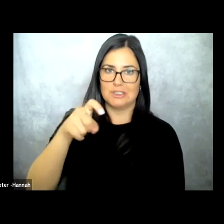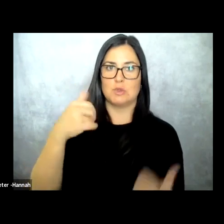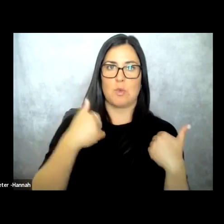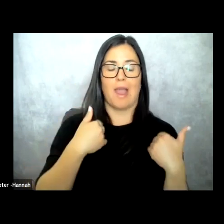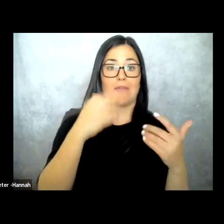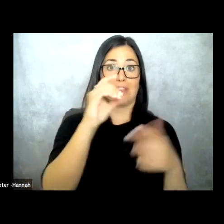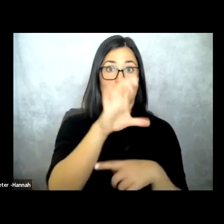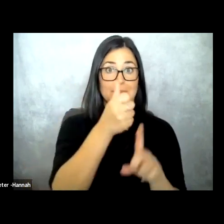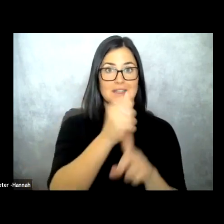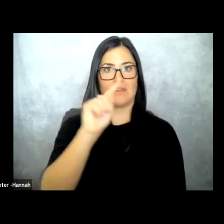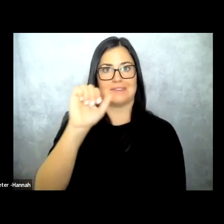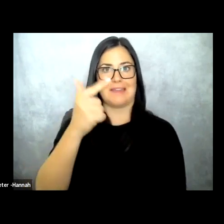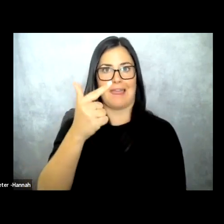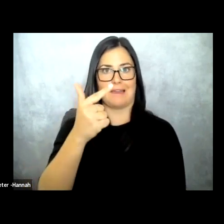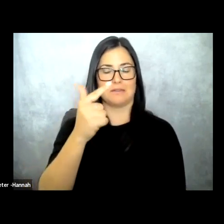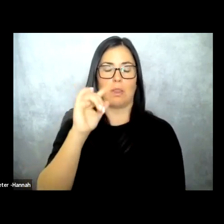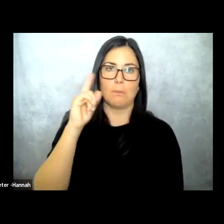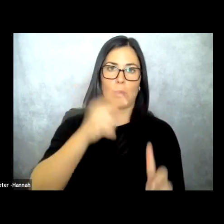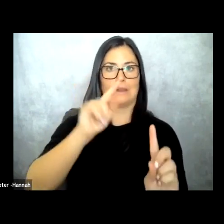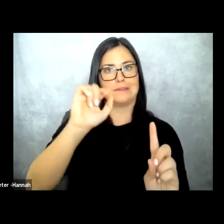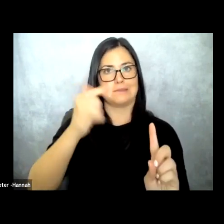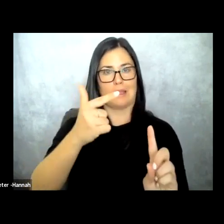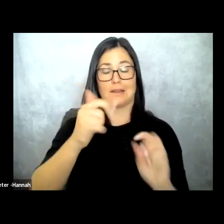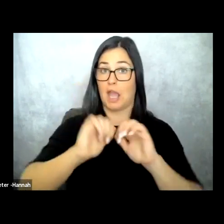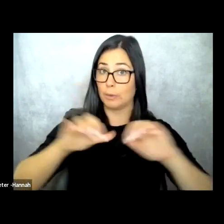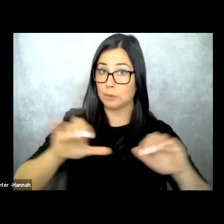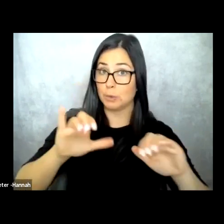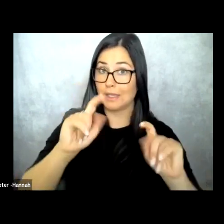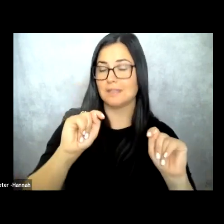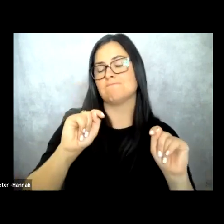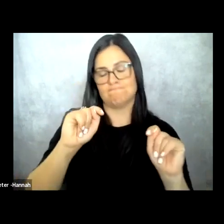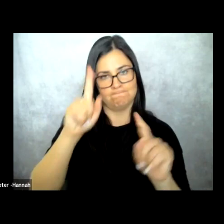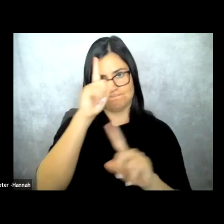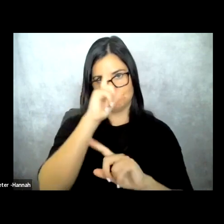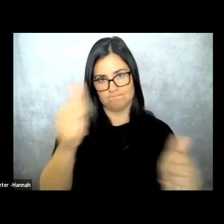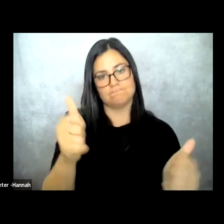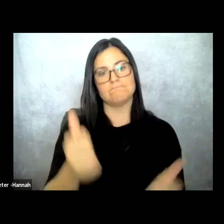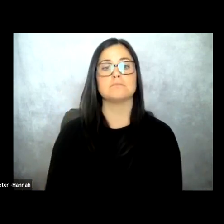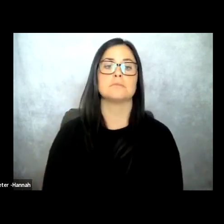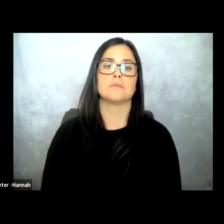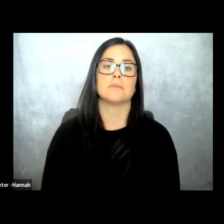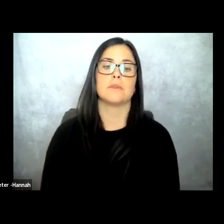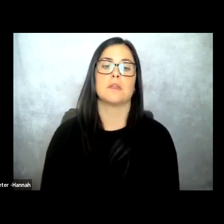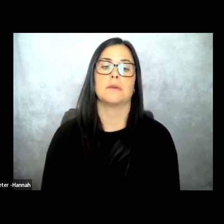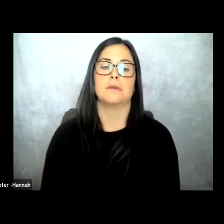tagged. So however you get that done, that's 90% of the work.